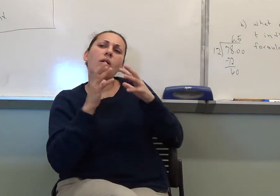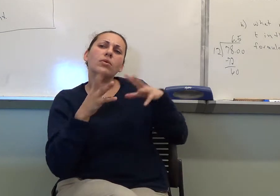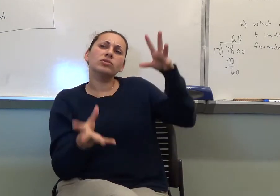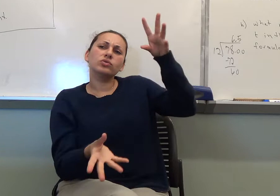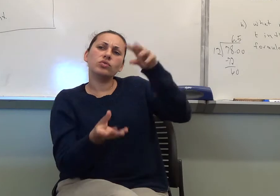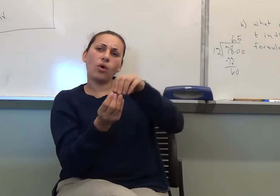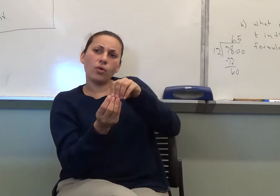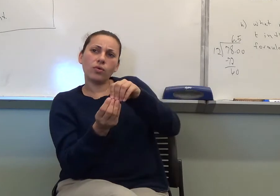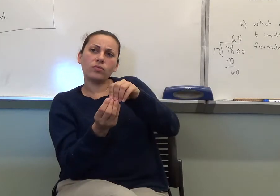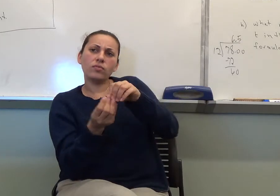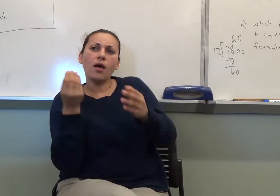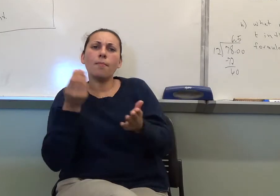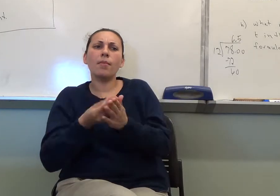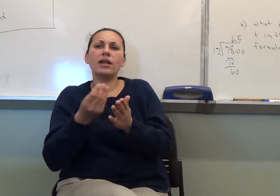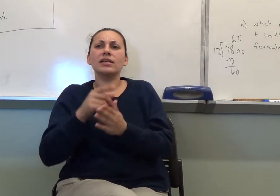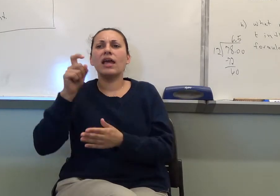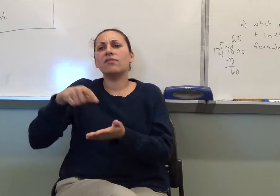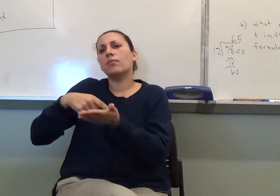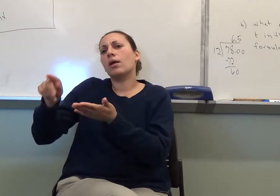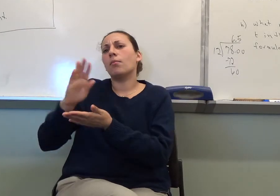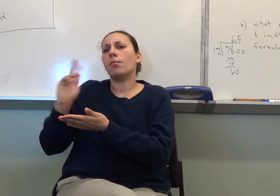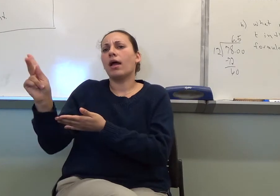money must he repay to pay off the loan?